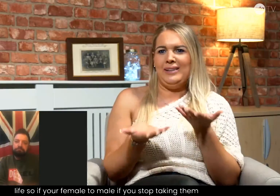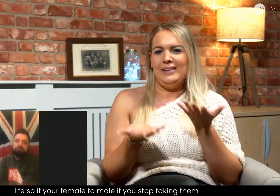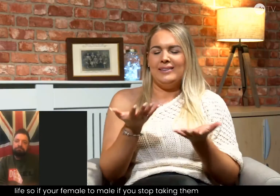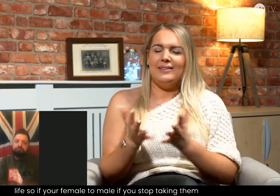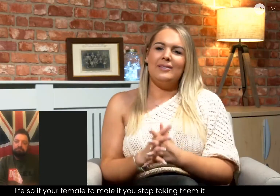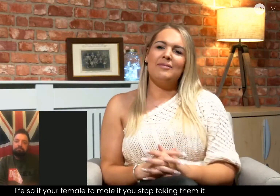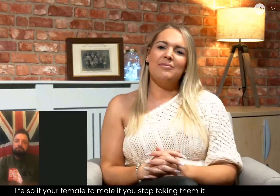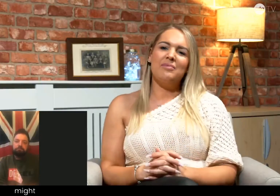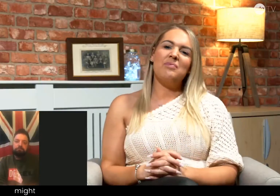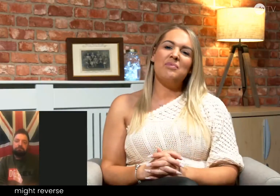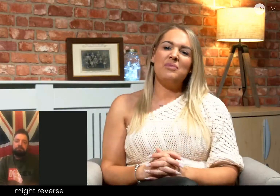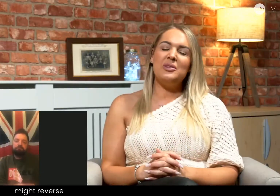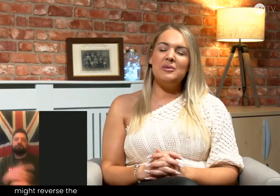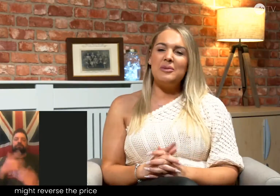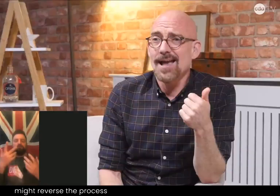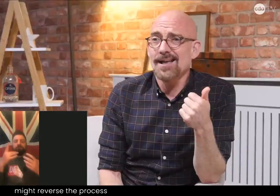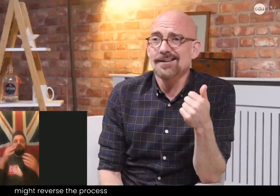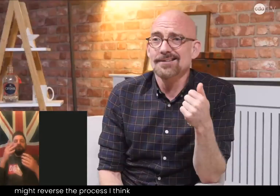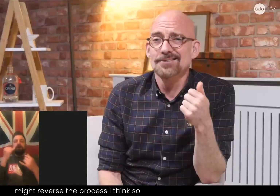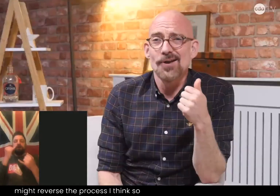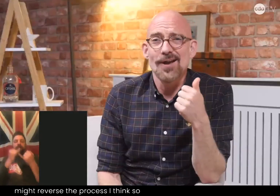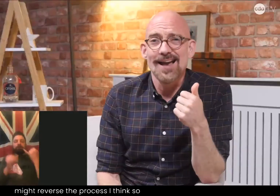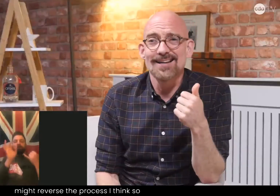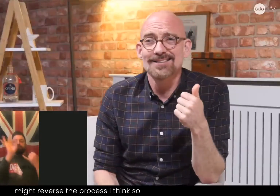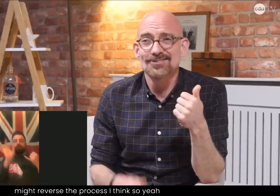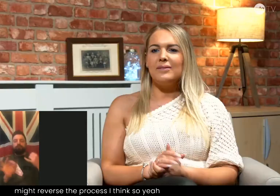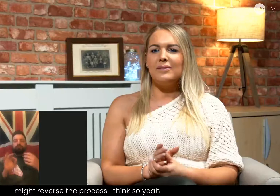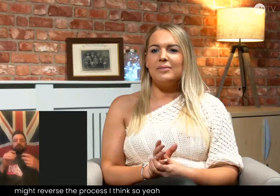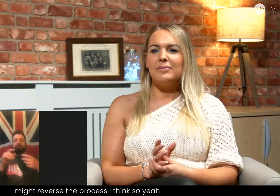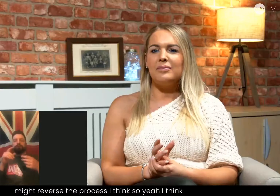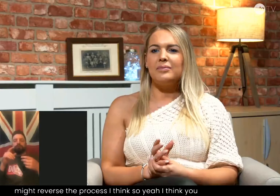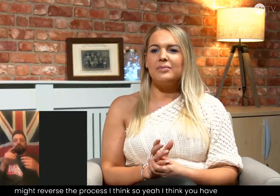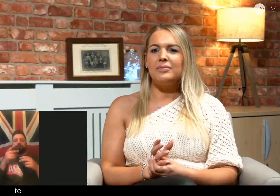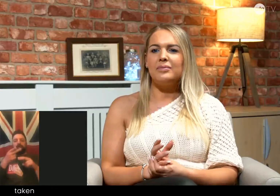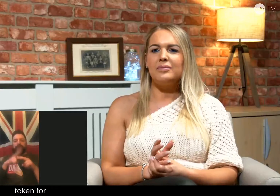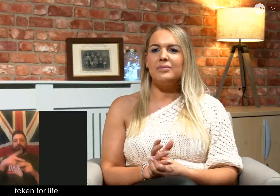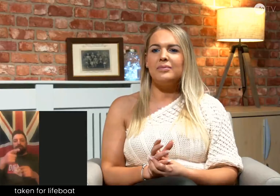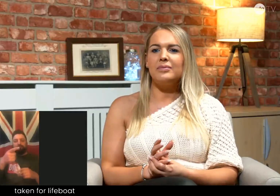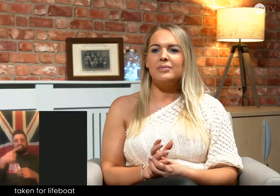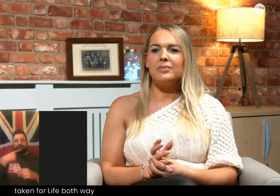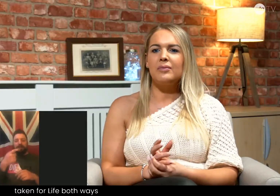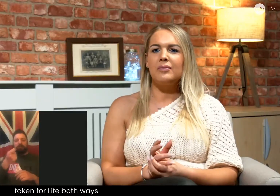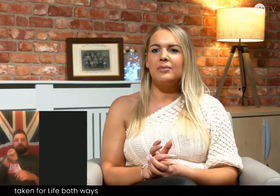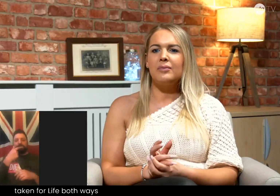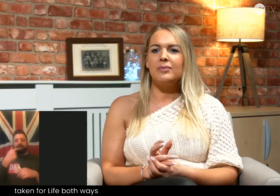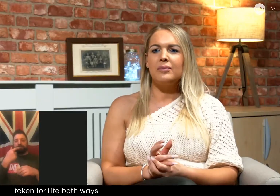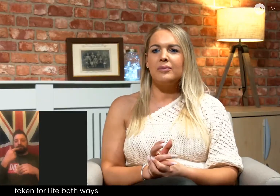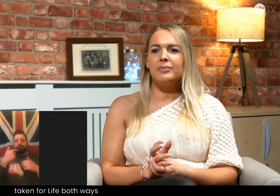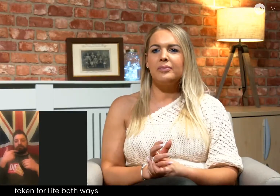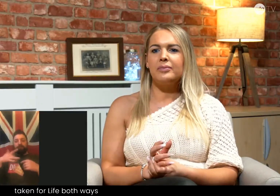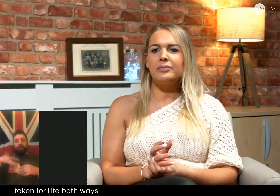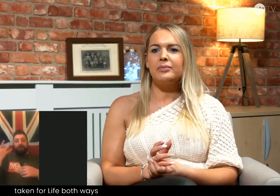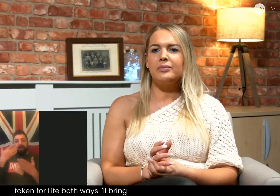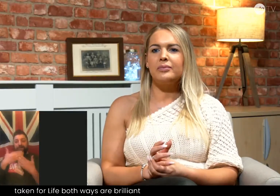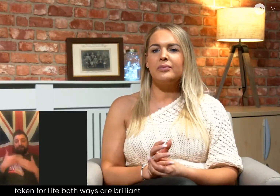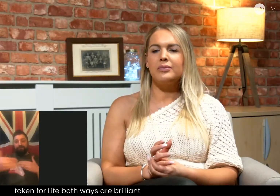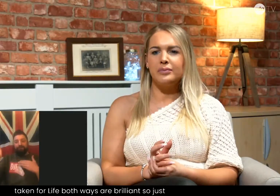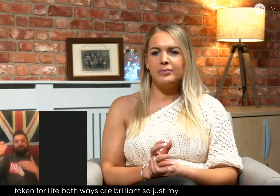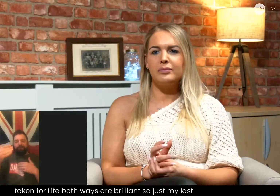process, I think. So, yeah, I think you have to take them for life both ways. Oh, brilliant. So just my last question. If you'd taken those tablets